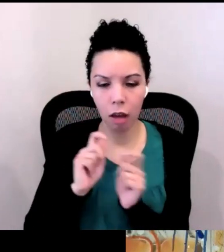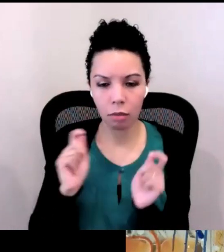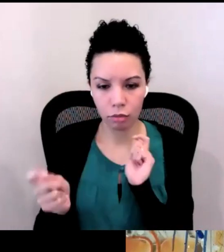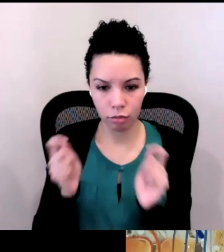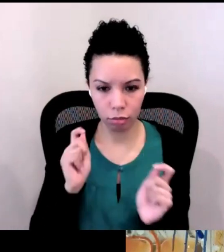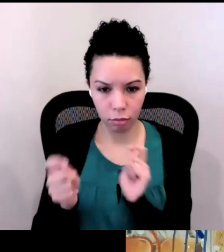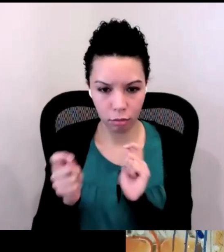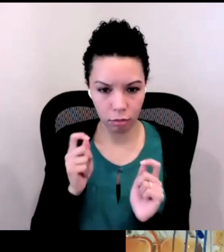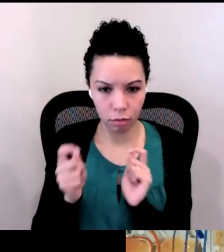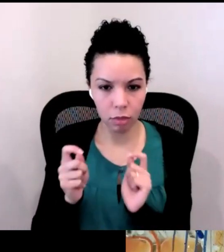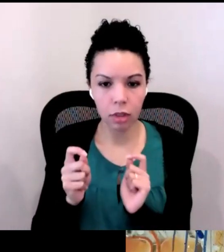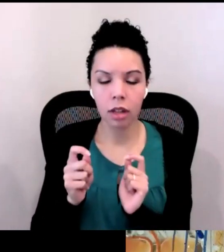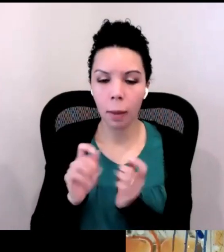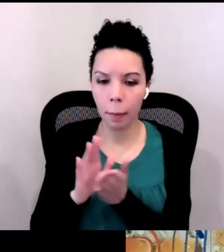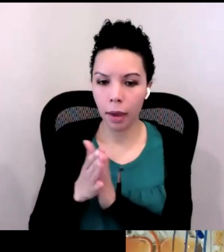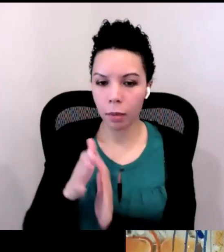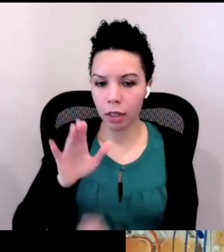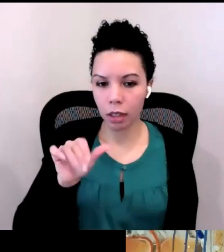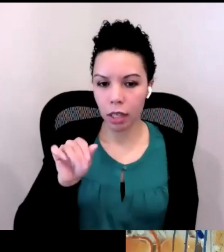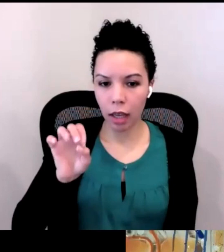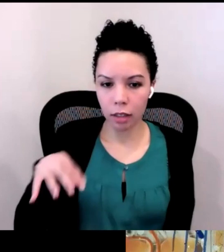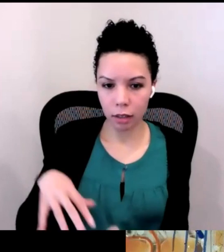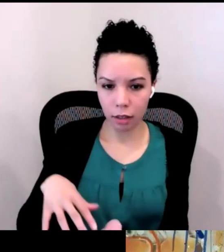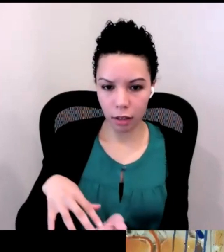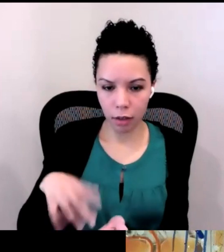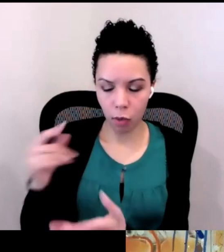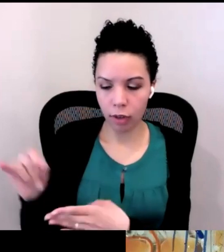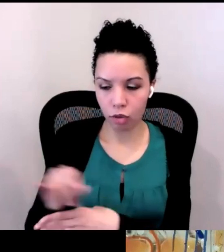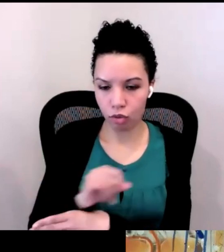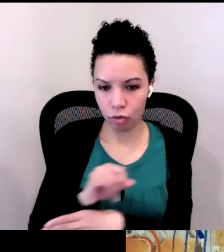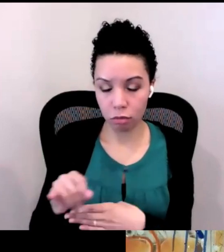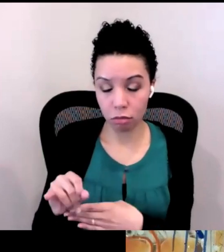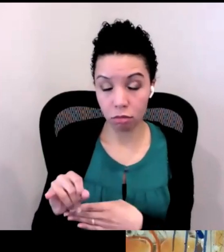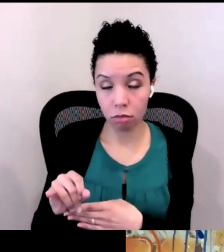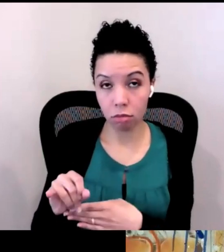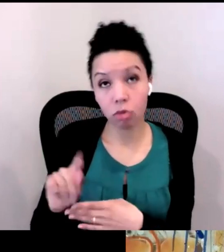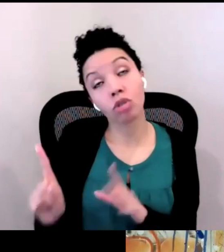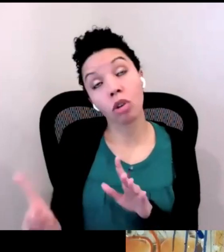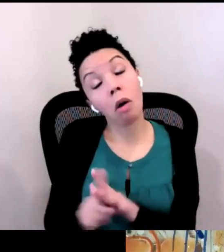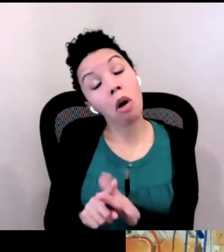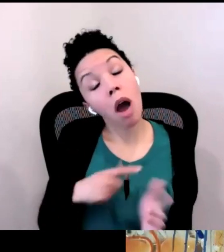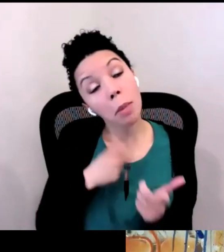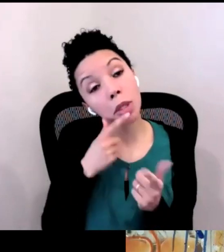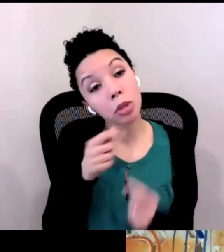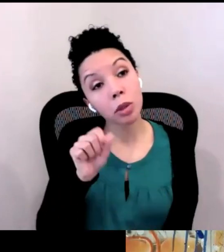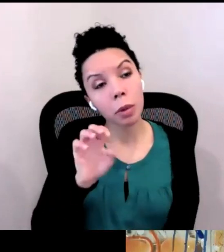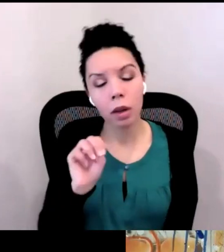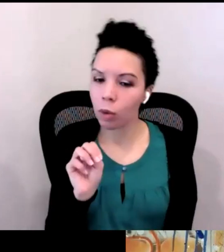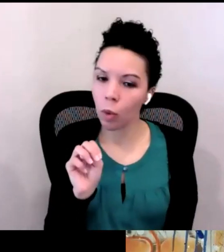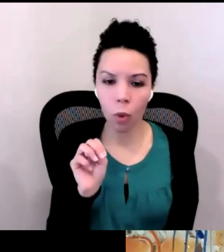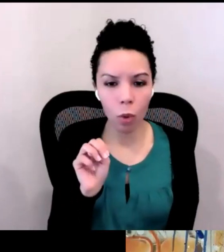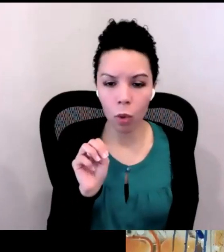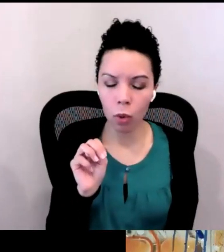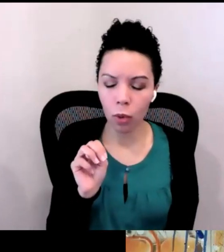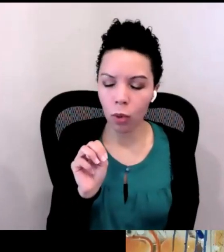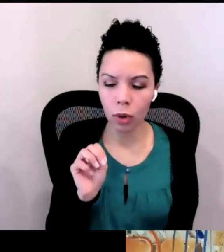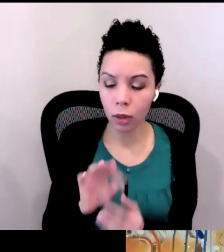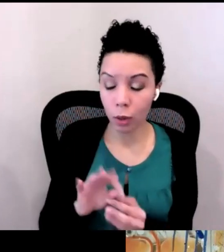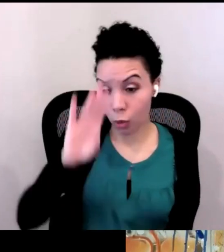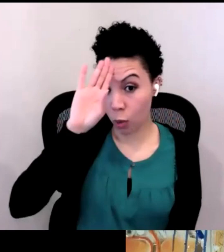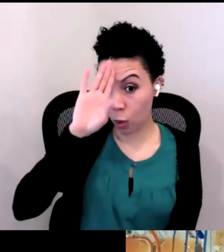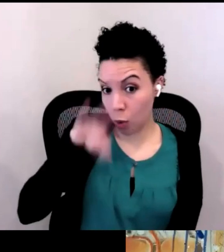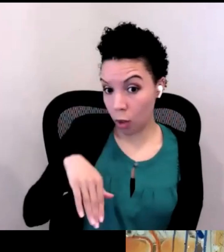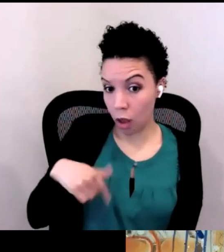your case study for an internship. You're not just walking in and saying, I'm interested in social media. You're walking in and saying, I